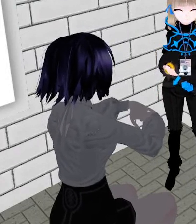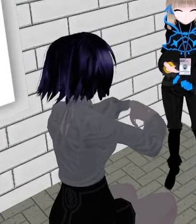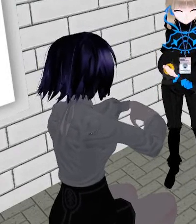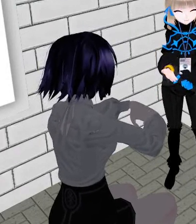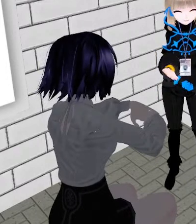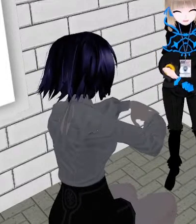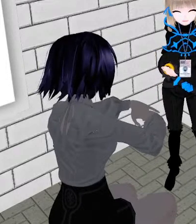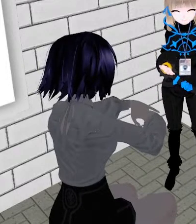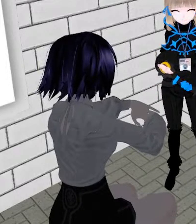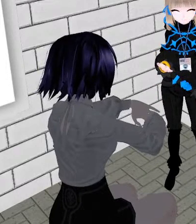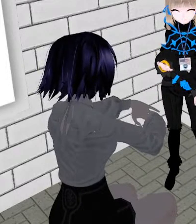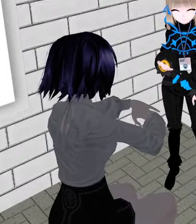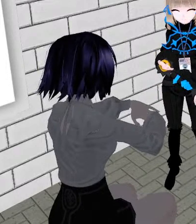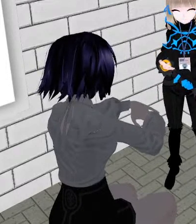once. It's not. Sort of global.